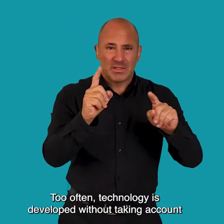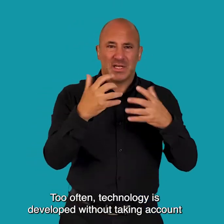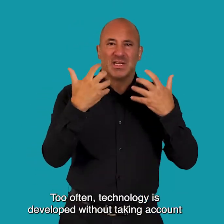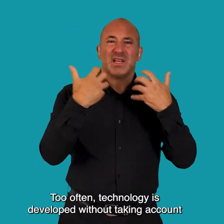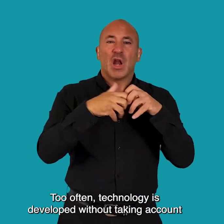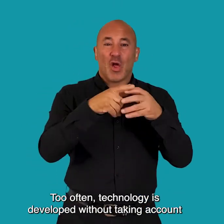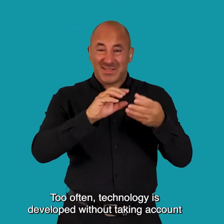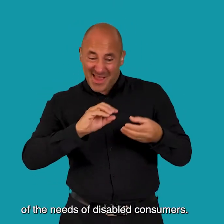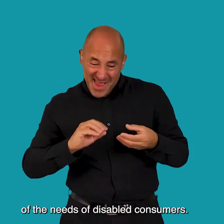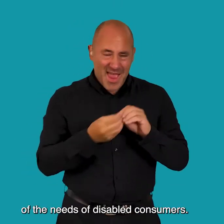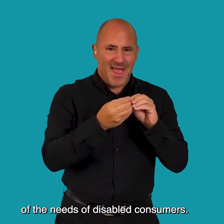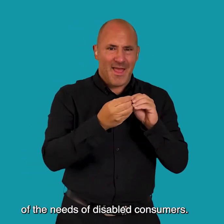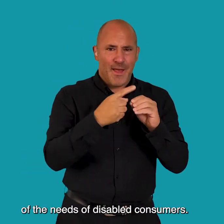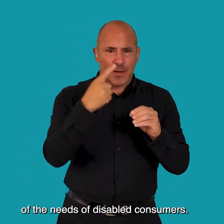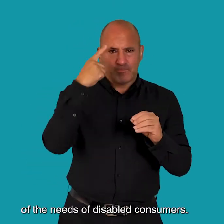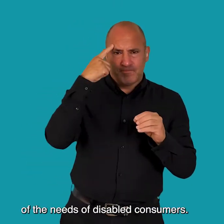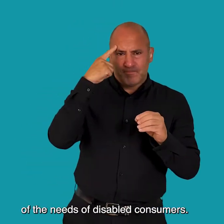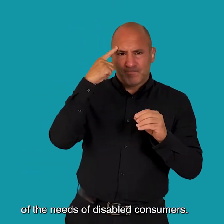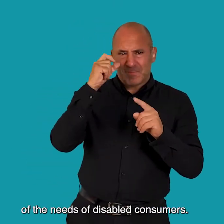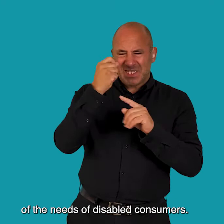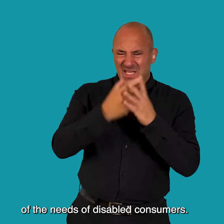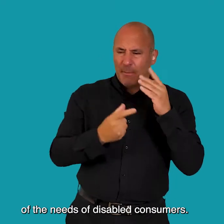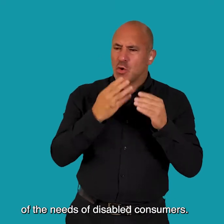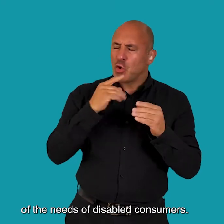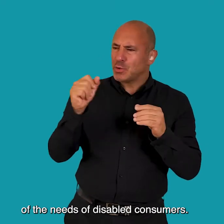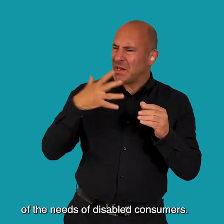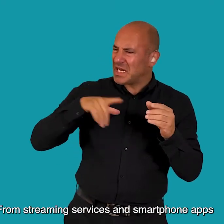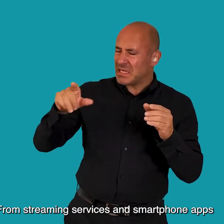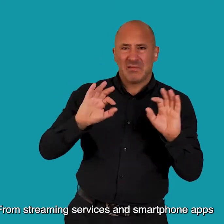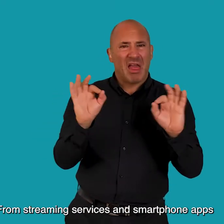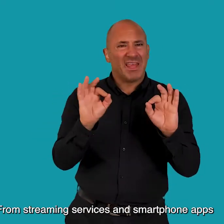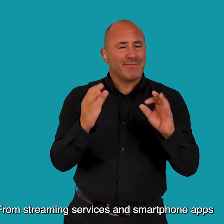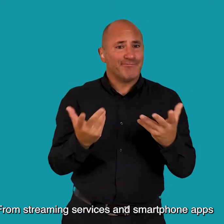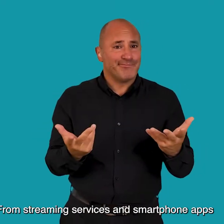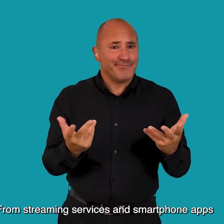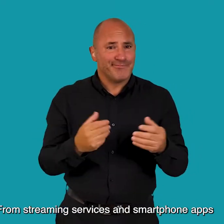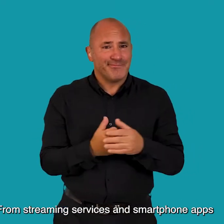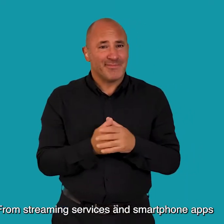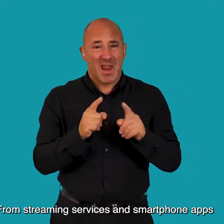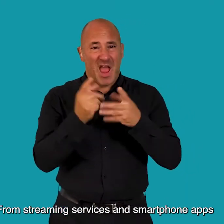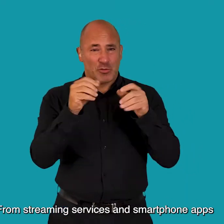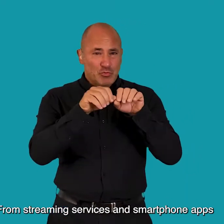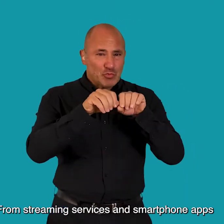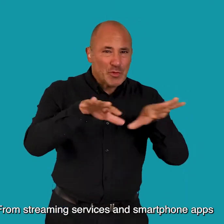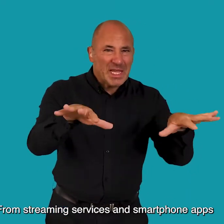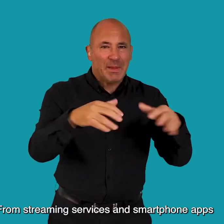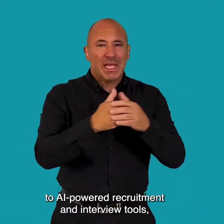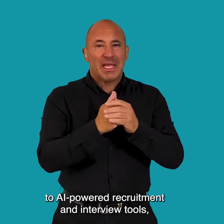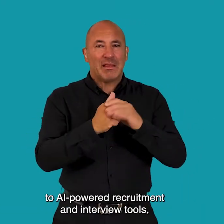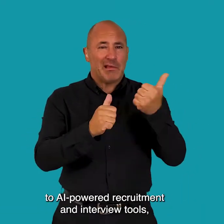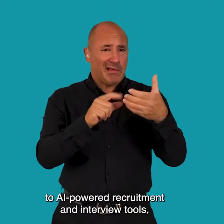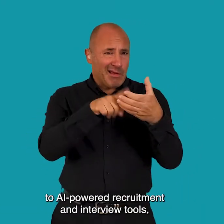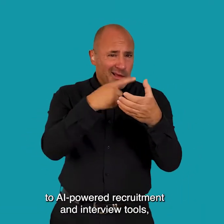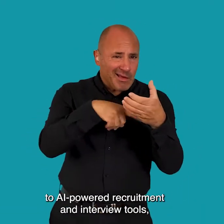without taking account of the needs of disabled consumers, from streaming services and smartphone apps to